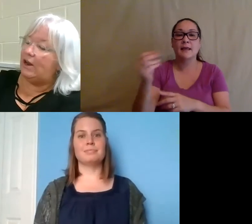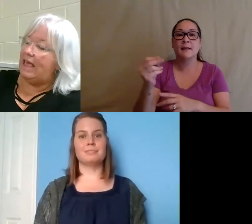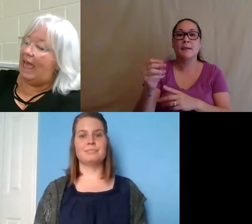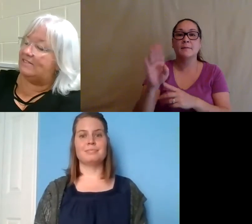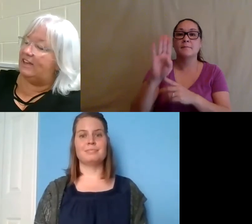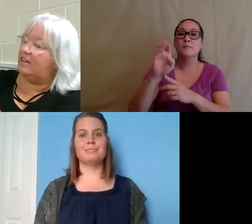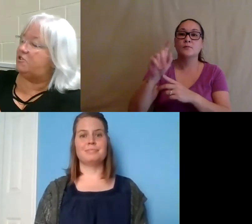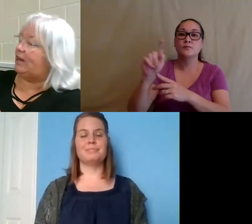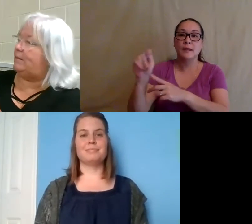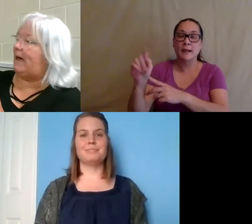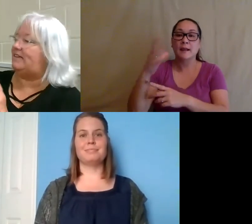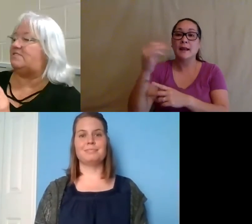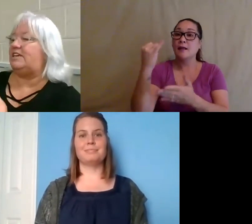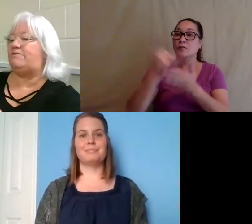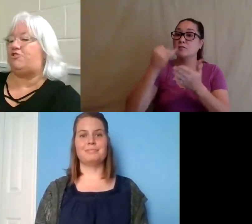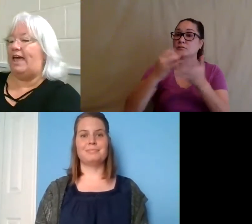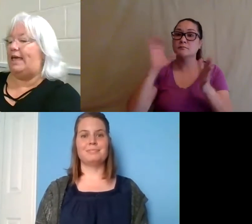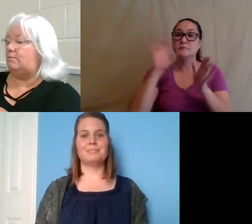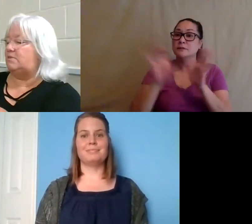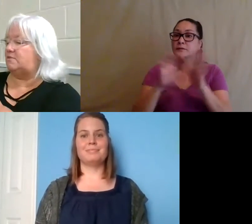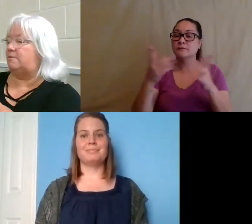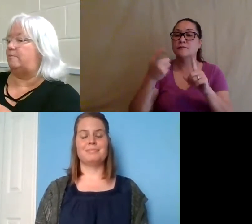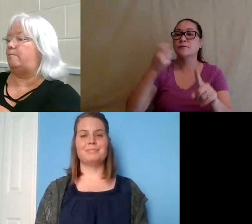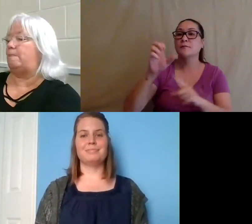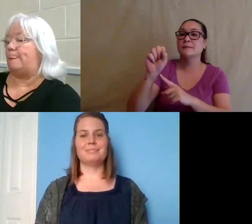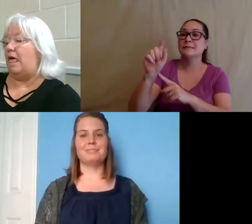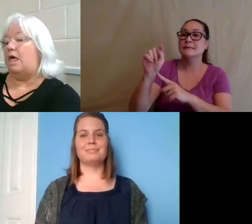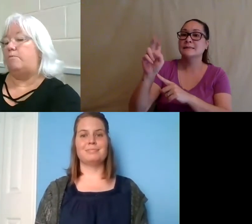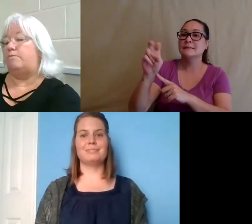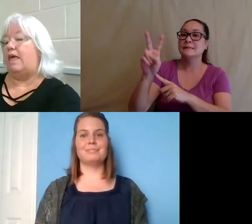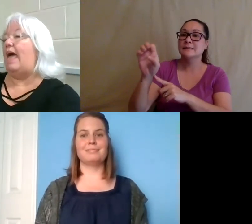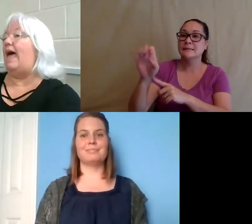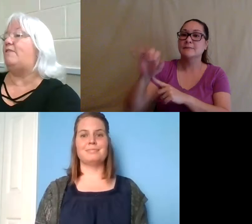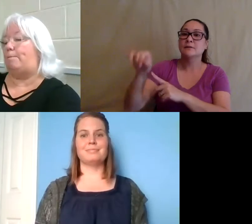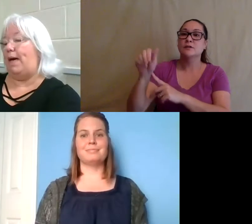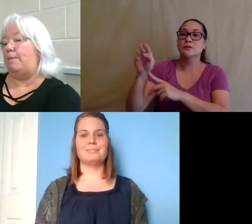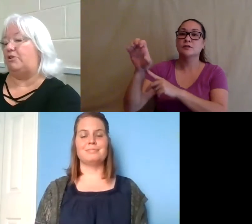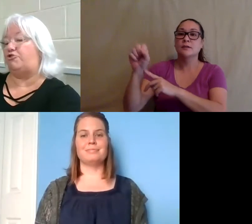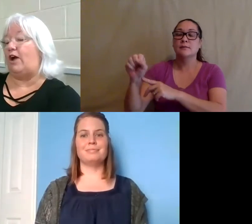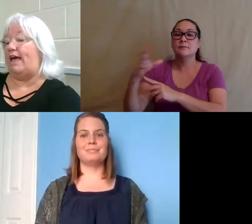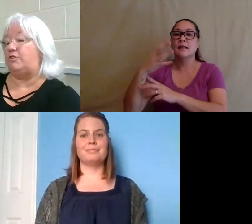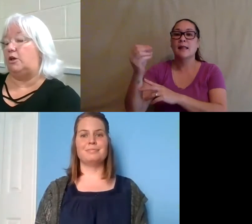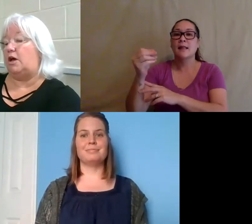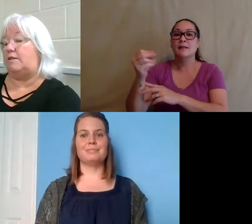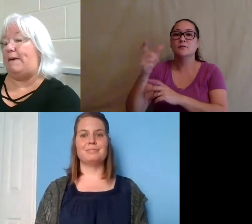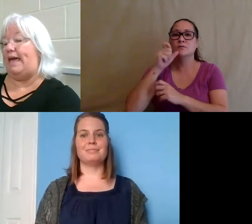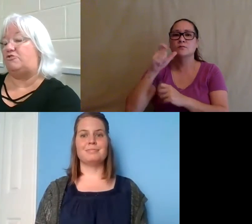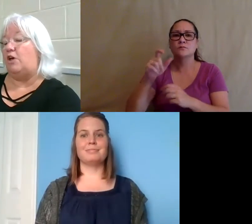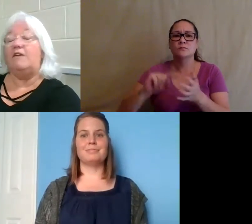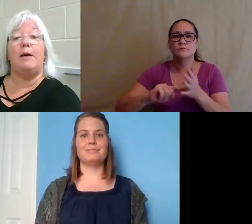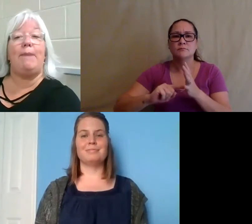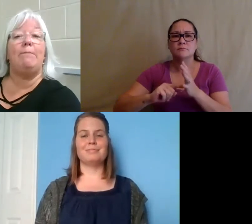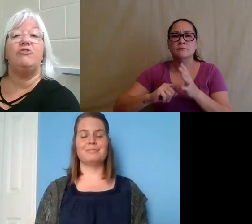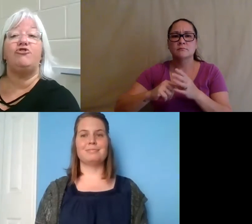Witter, and it's illustrated by Steve James. And the publisher, I have to look on the